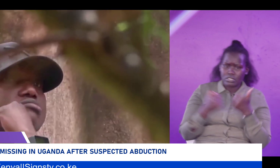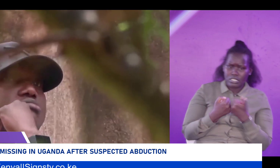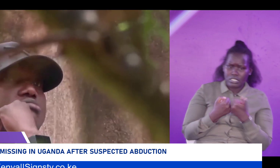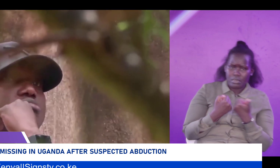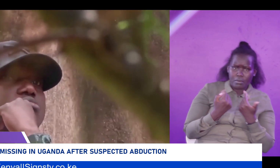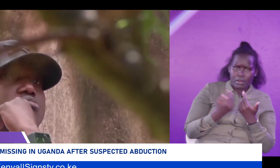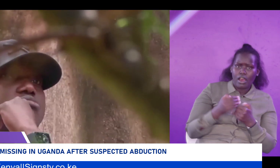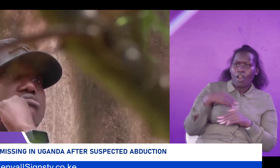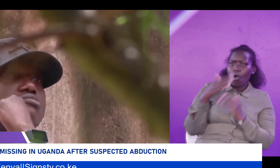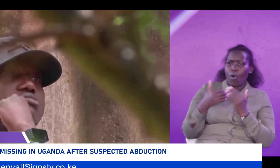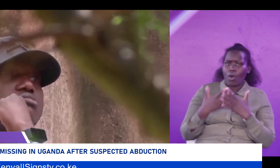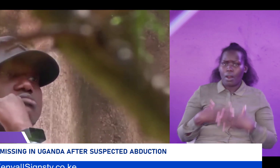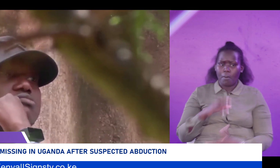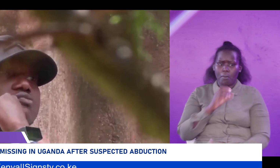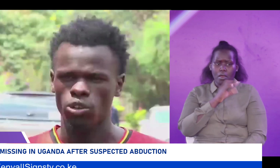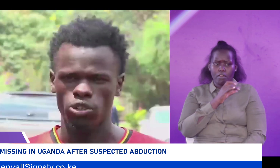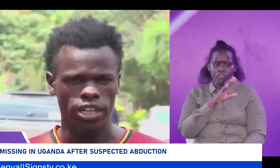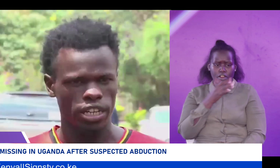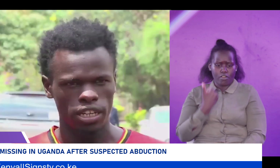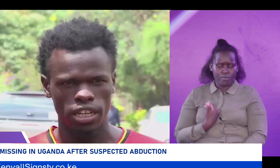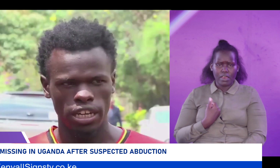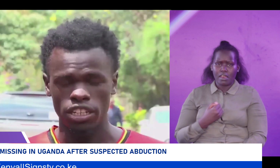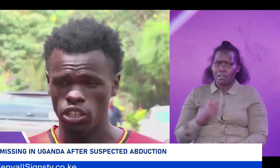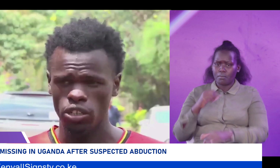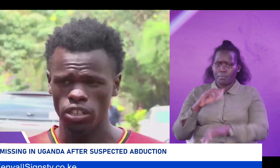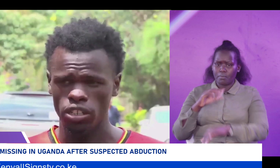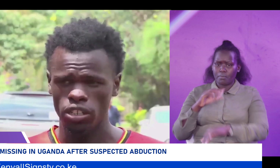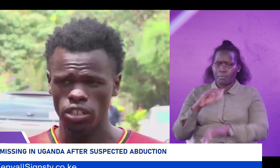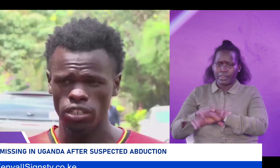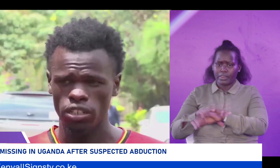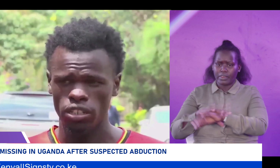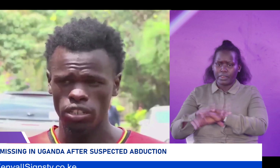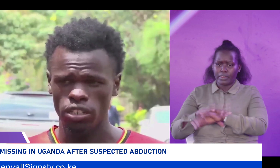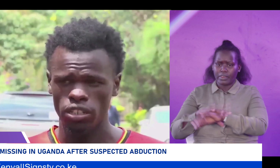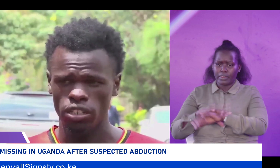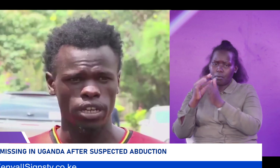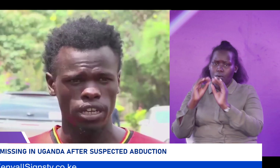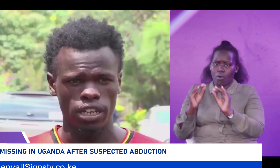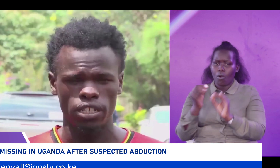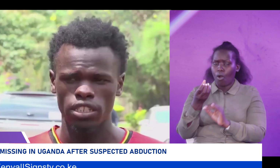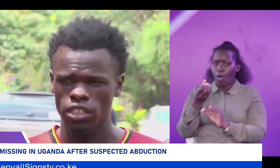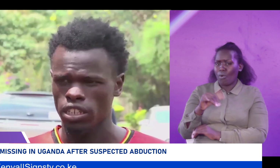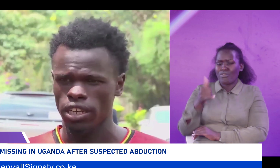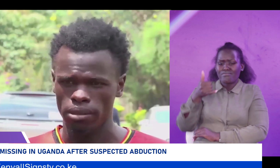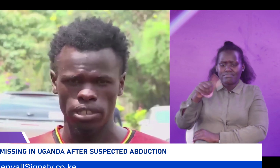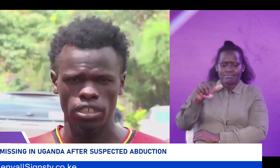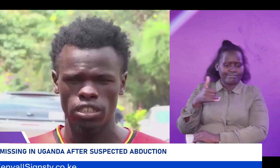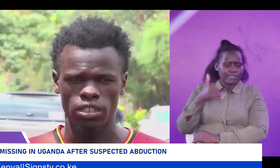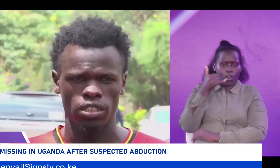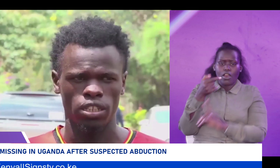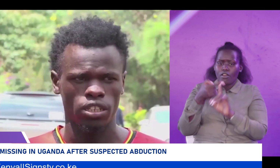received any help or any call from any embassy in